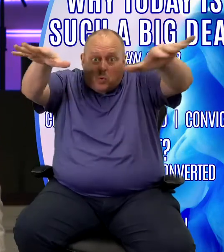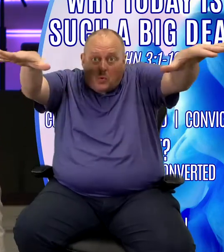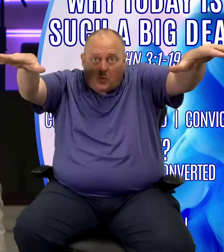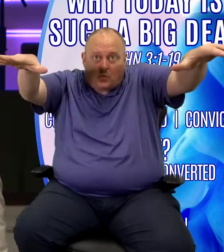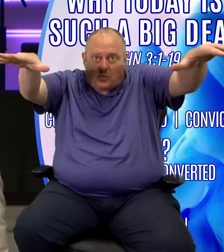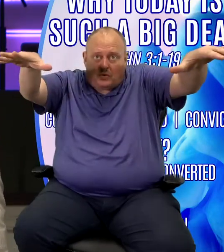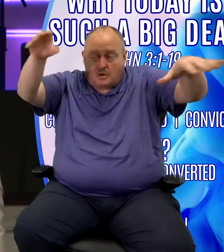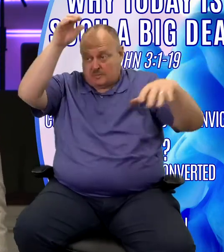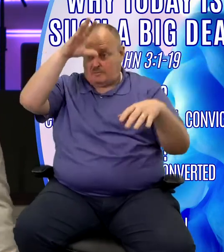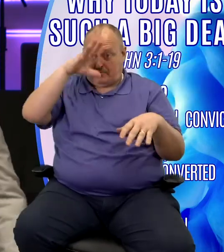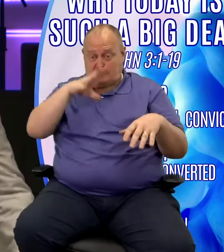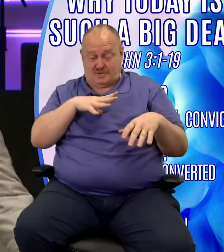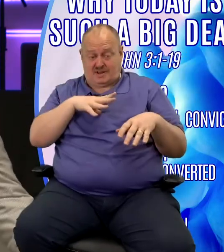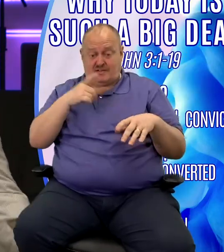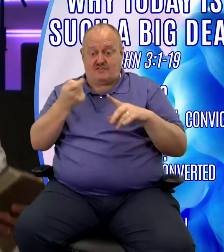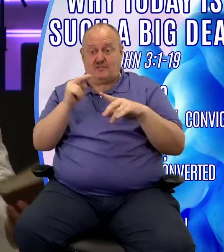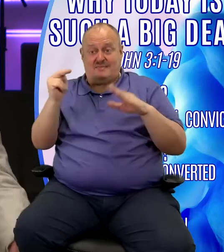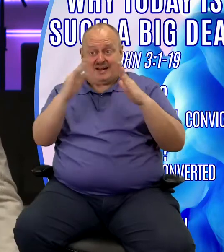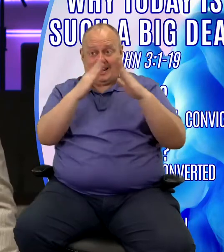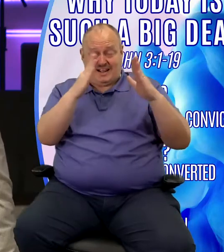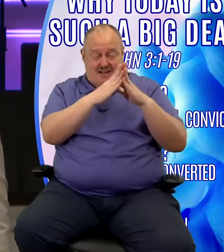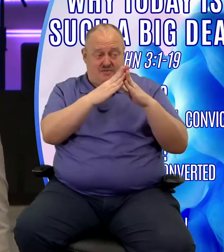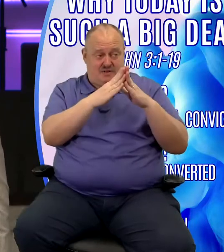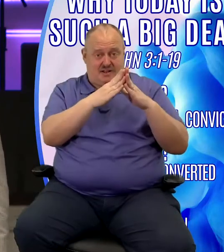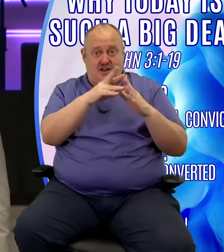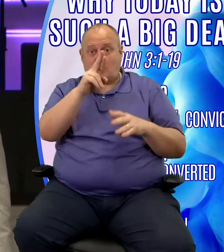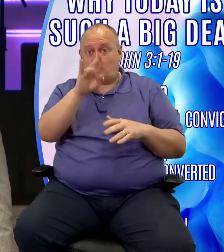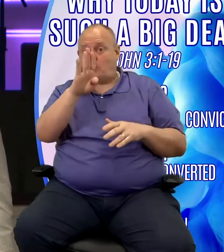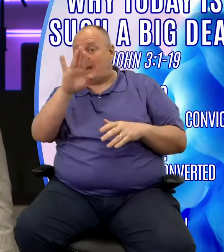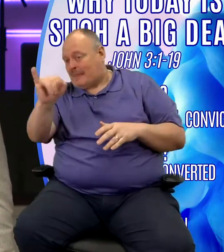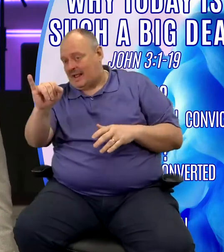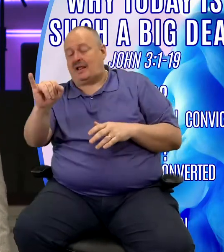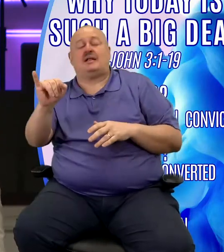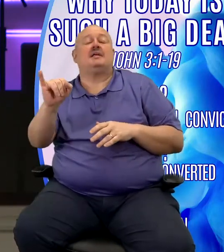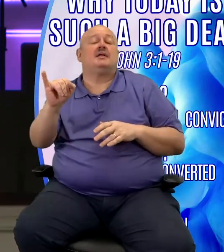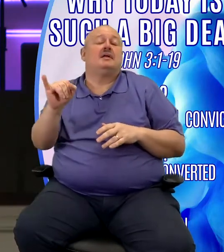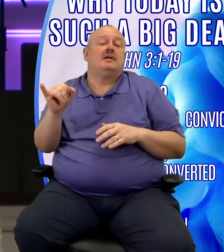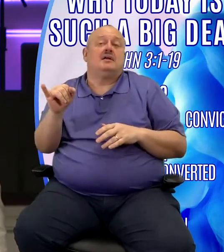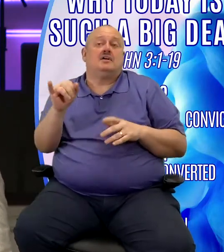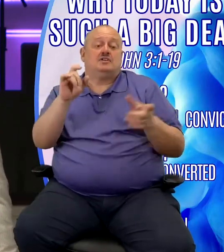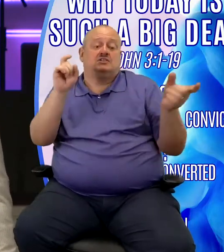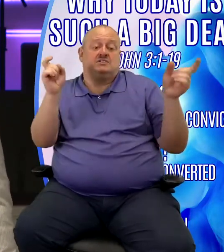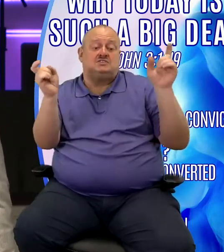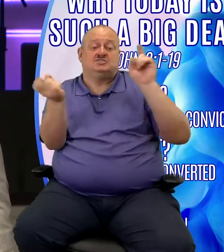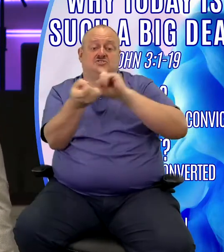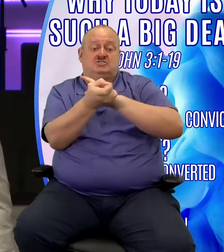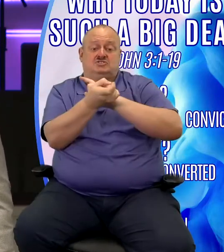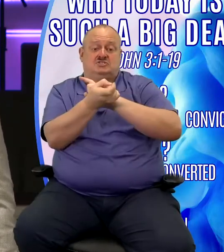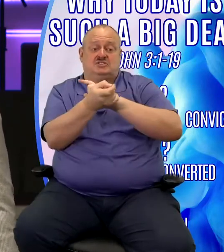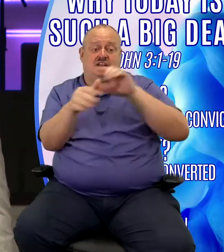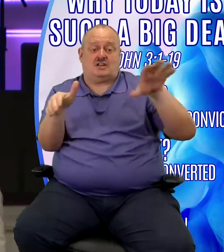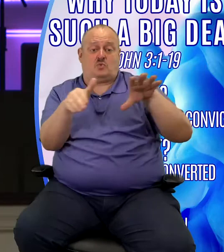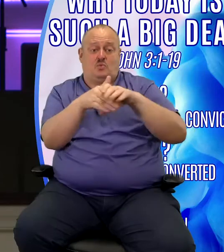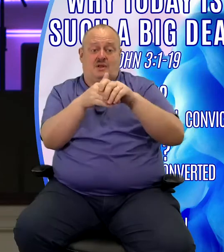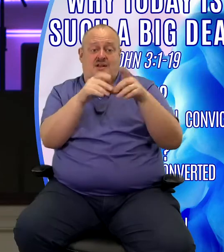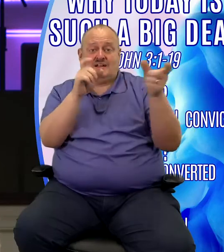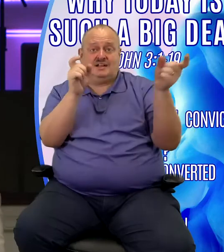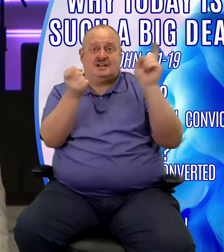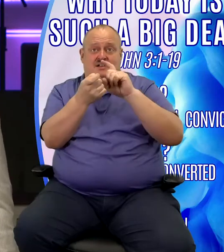this man from Nazareth, this rogue rabbi of sorts, who transformed an entire wedding celebration and